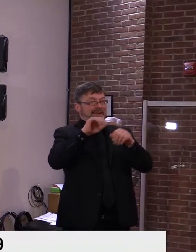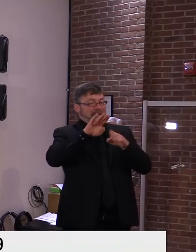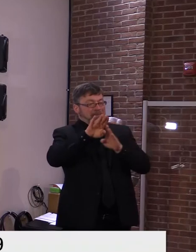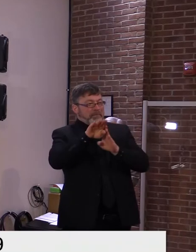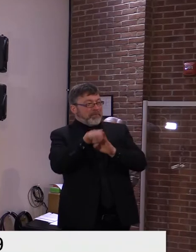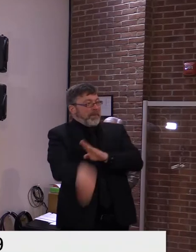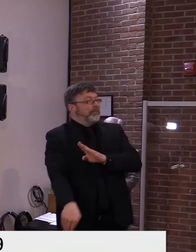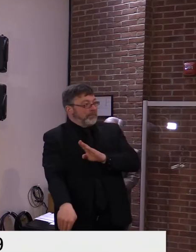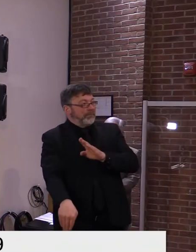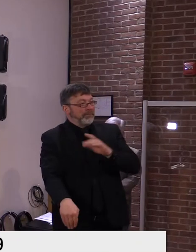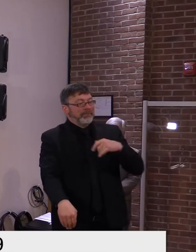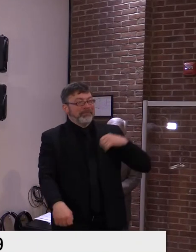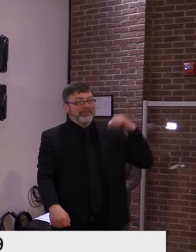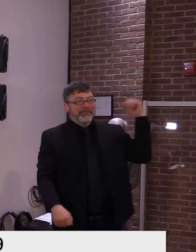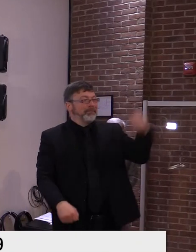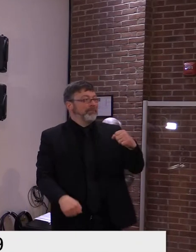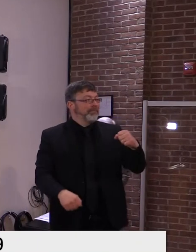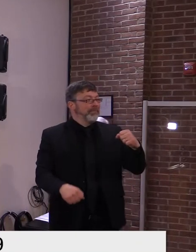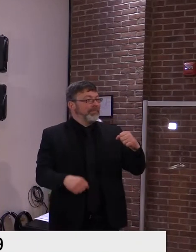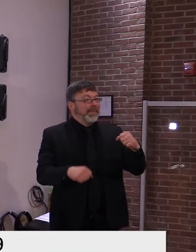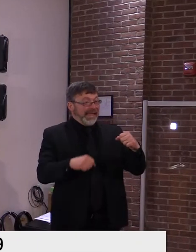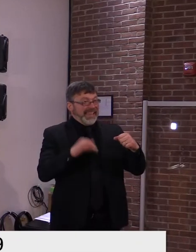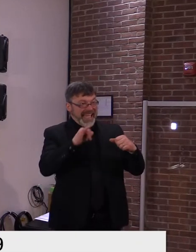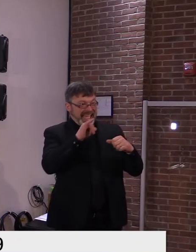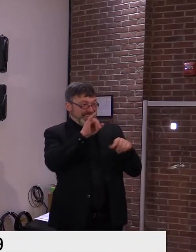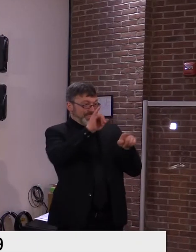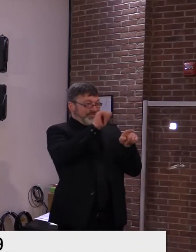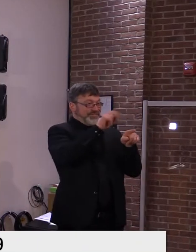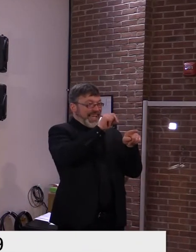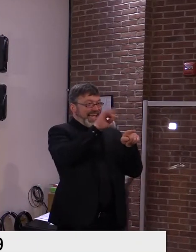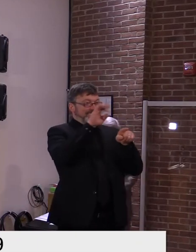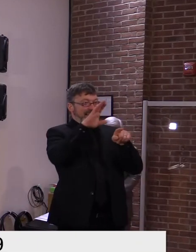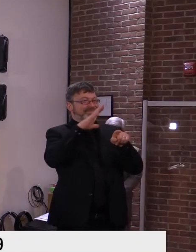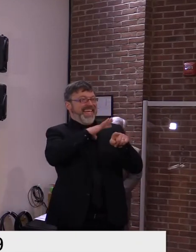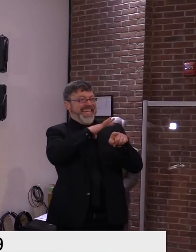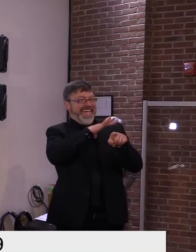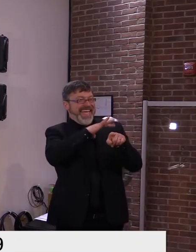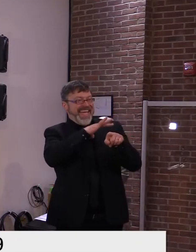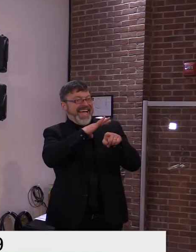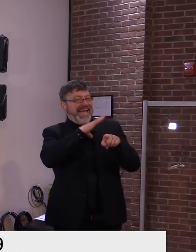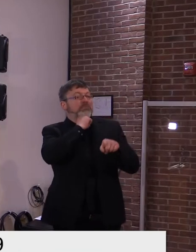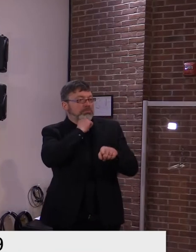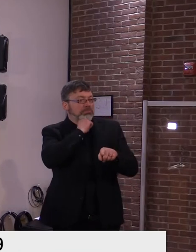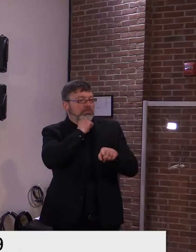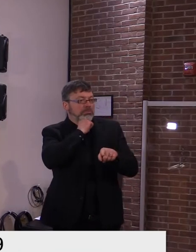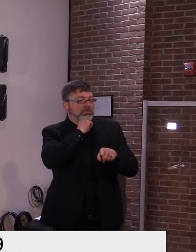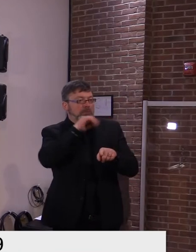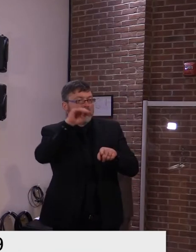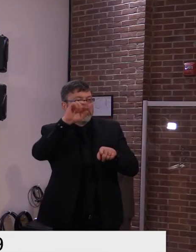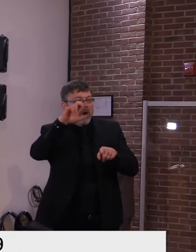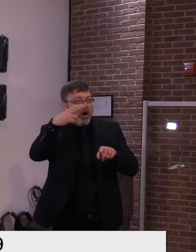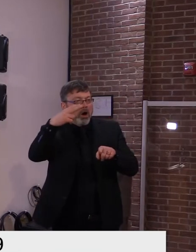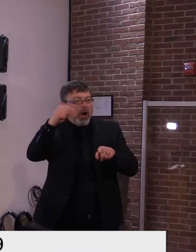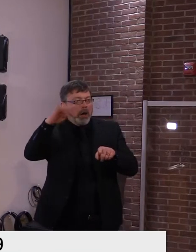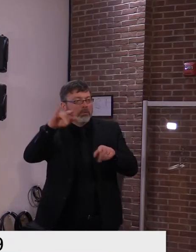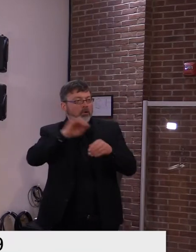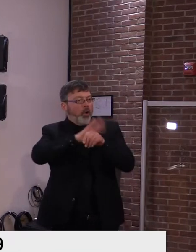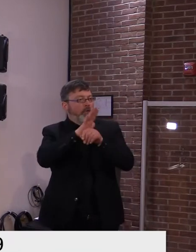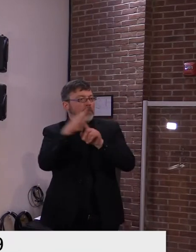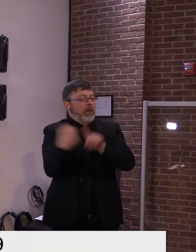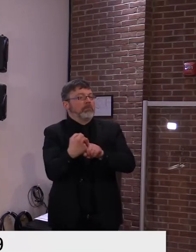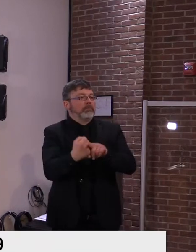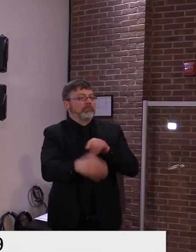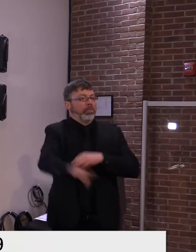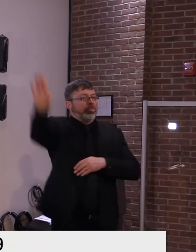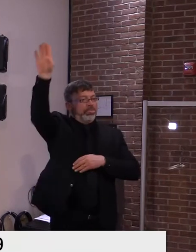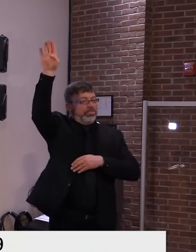the pandemic came. So the explanations for why this reversal has occurred include a whole host of